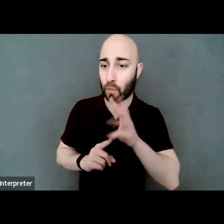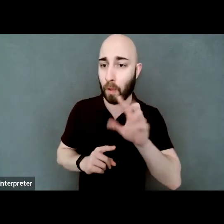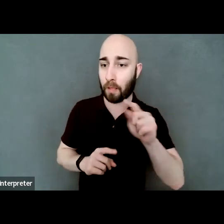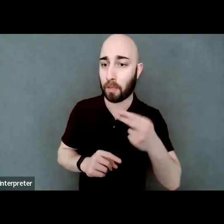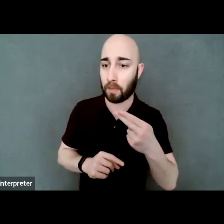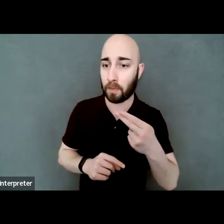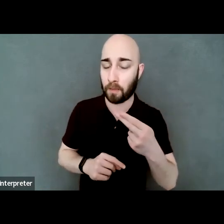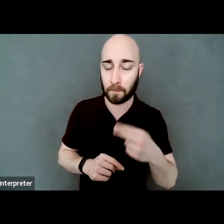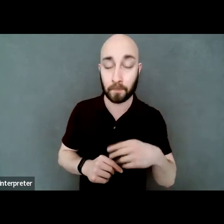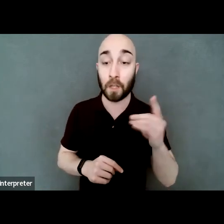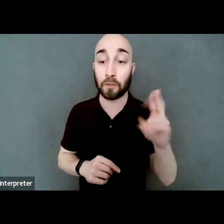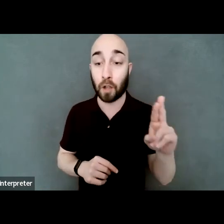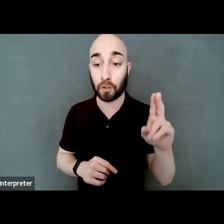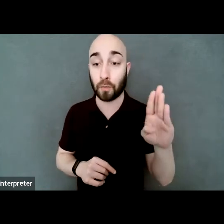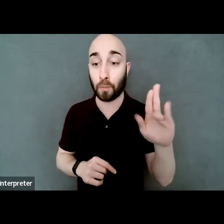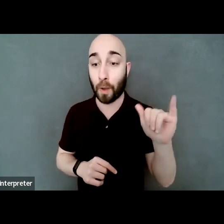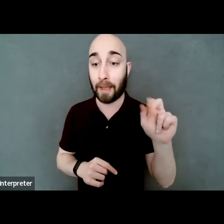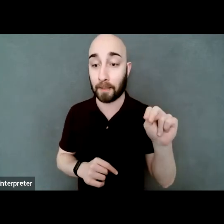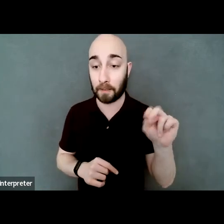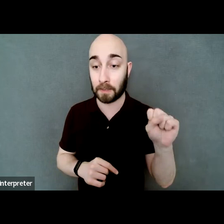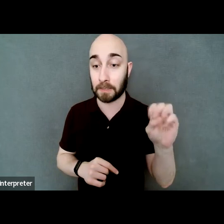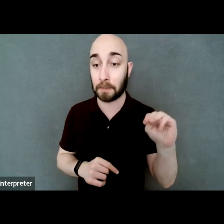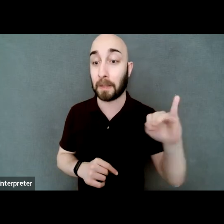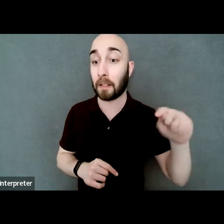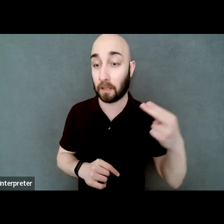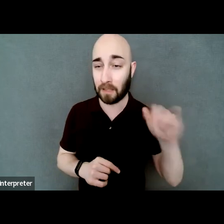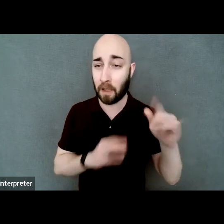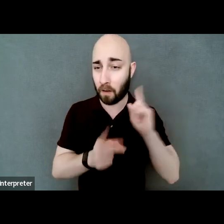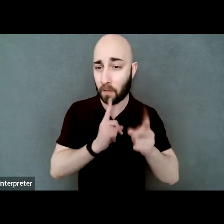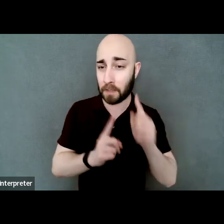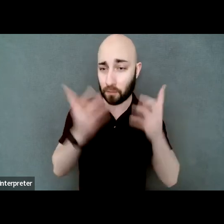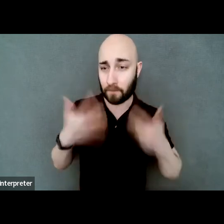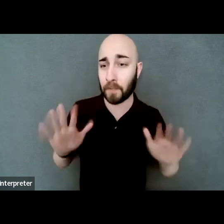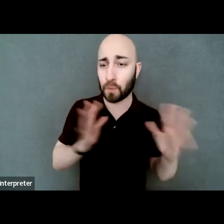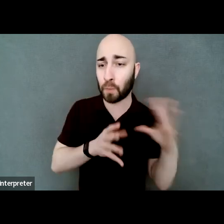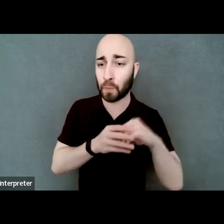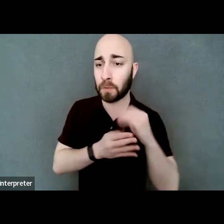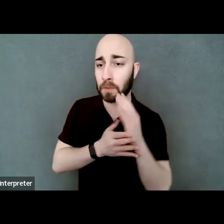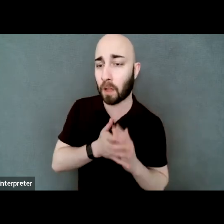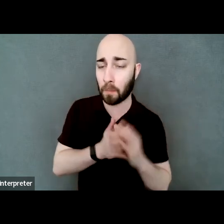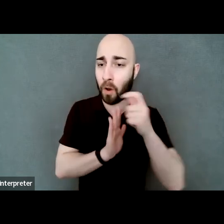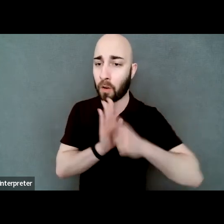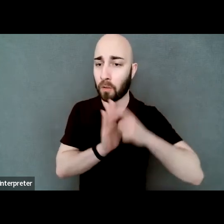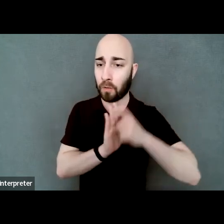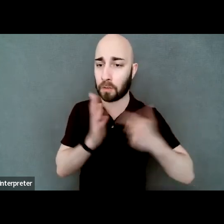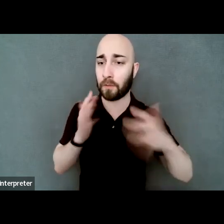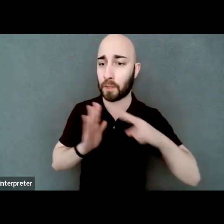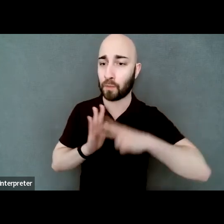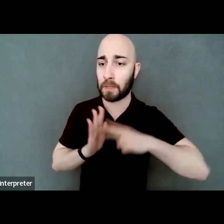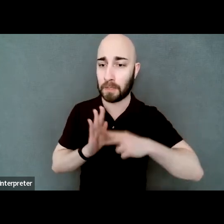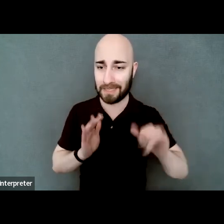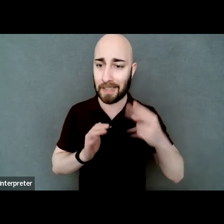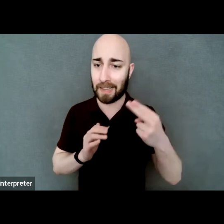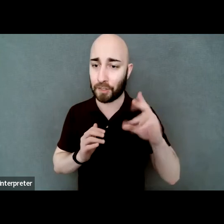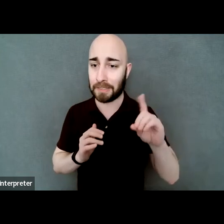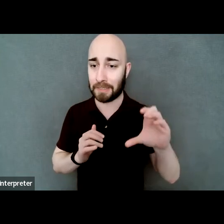Smith, says after these conversation, he now includes some of the articles that we read in his HDC